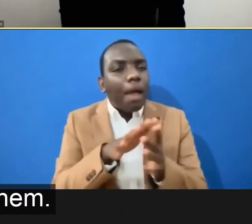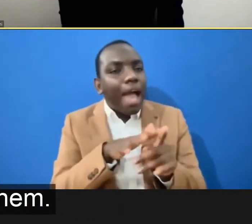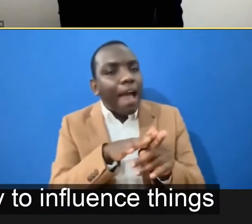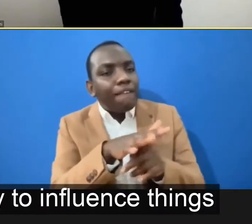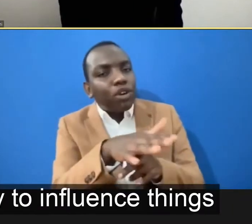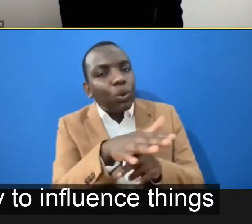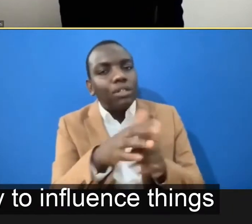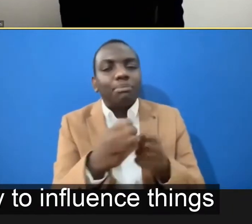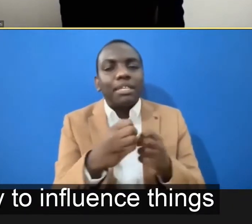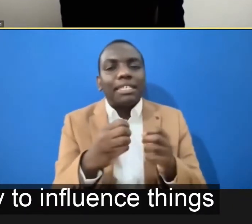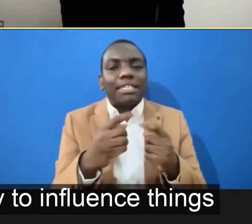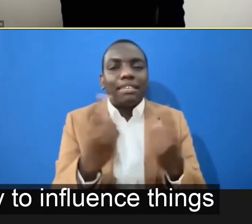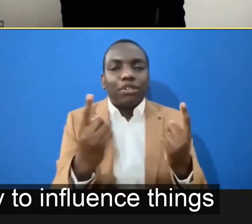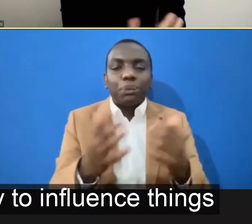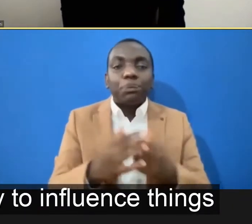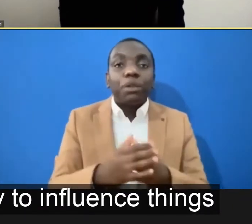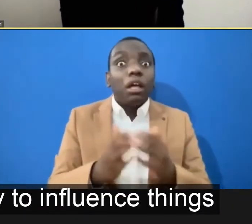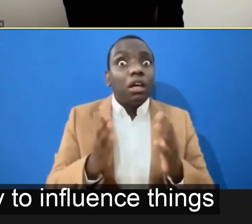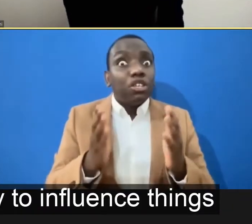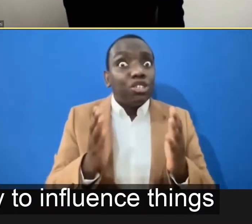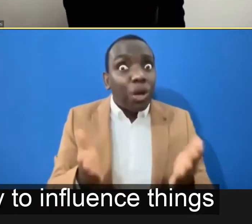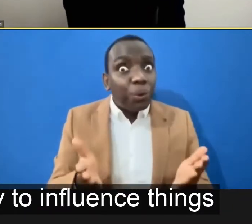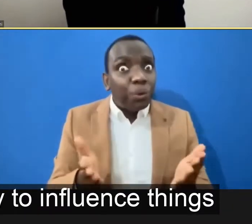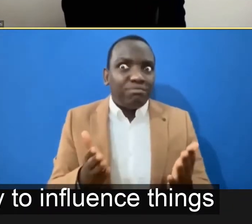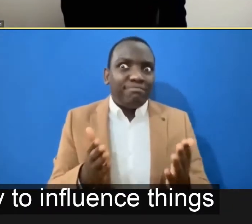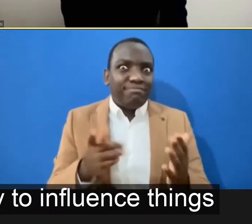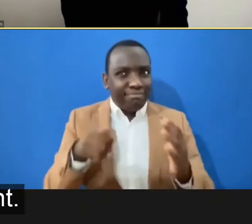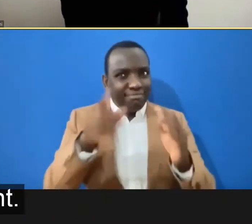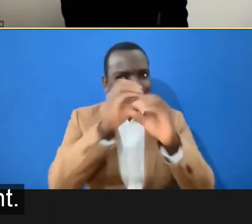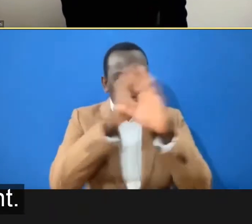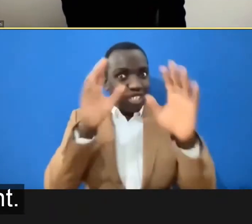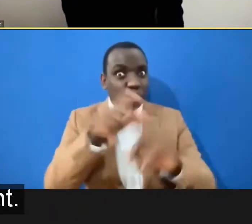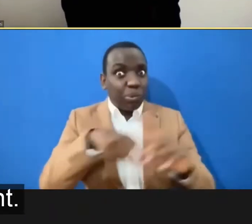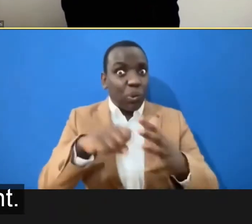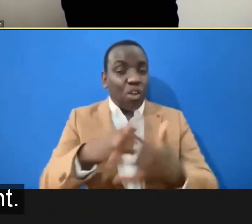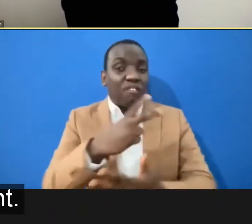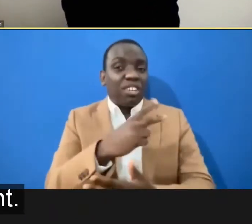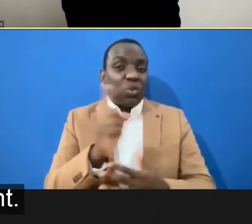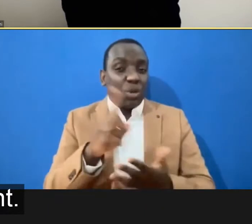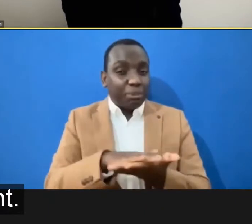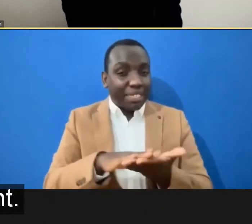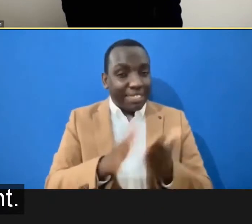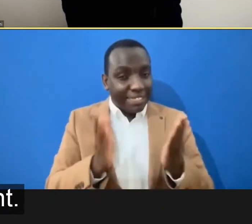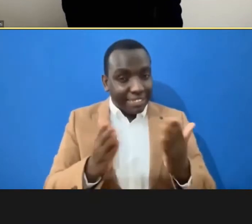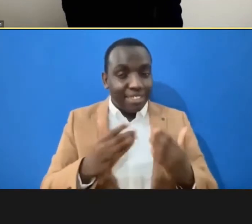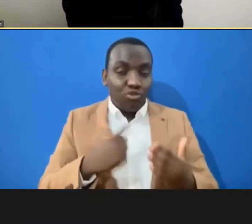with them, it means that I have that ability to influence things to be different.